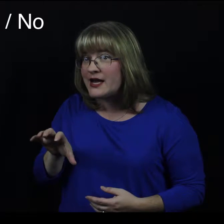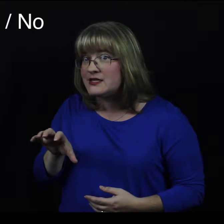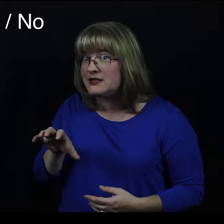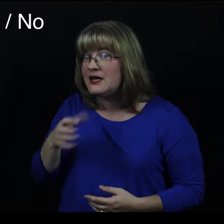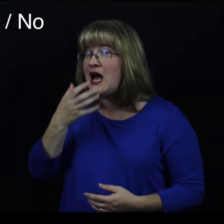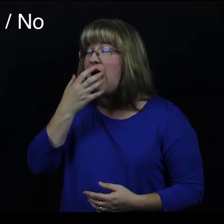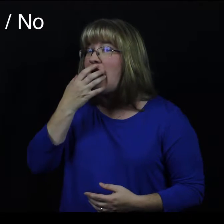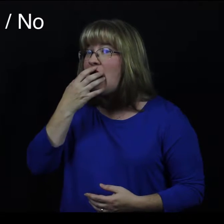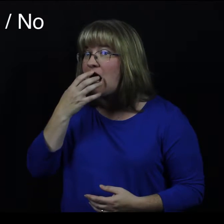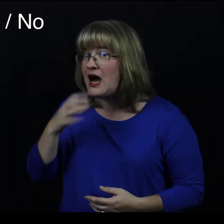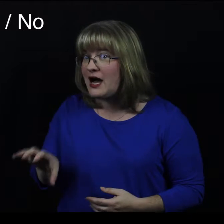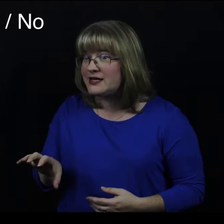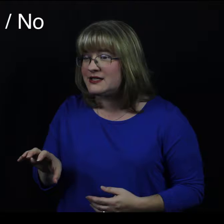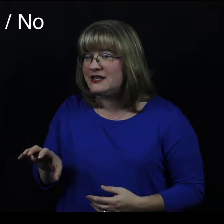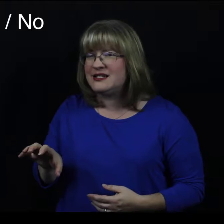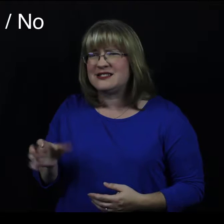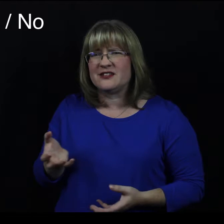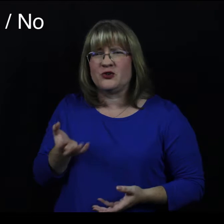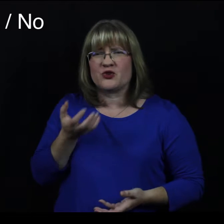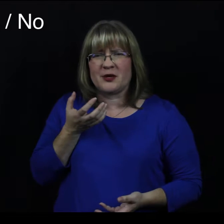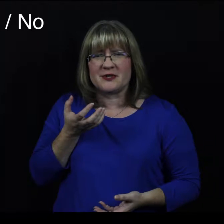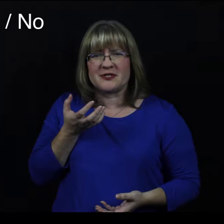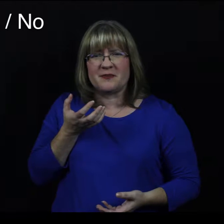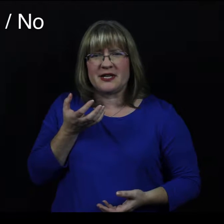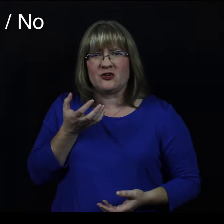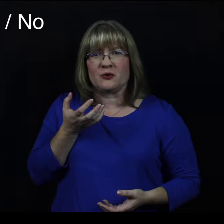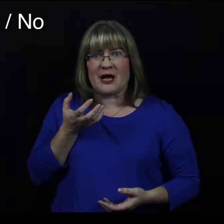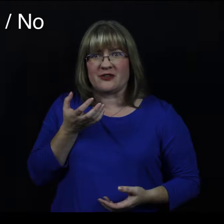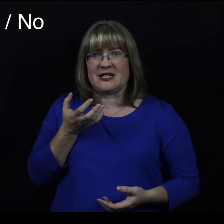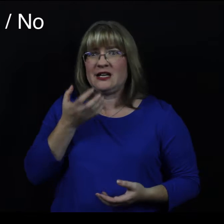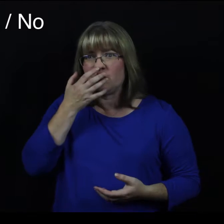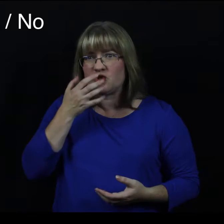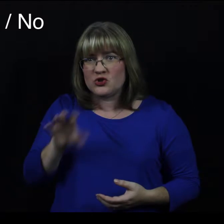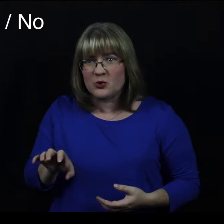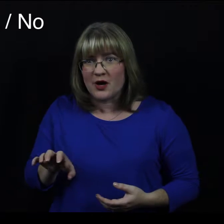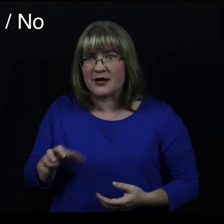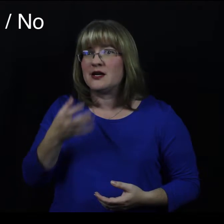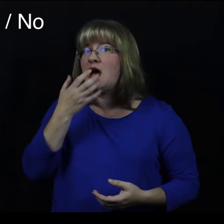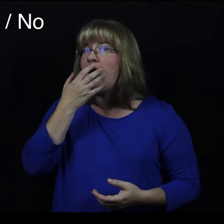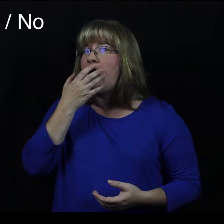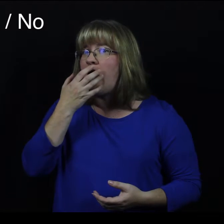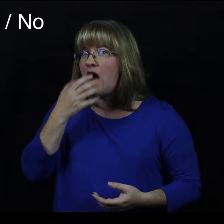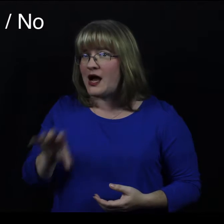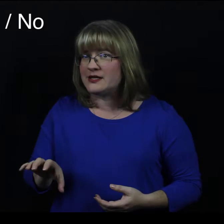Hot, hot. It's as if you tried to put something in your mouth to eat and it was too hot. Hot.